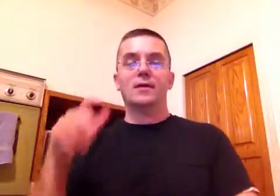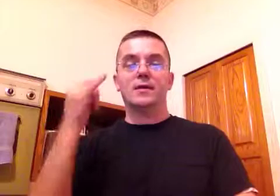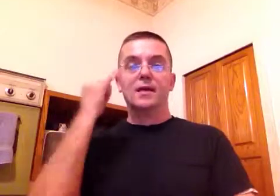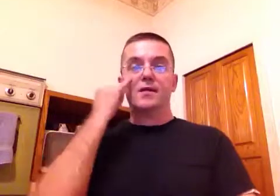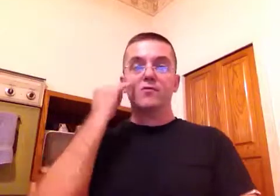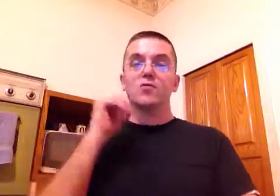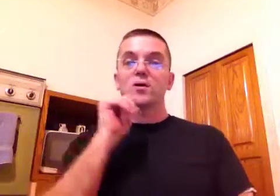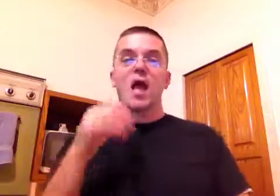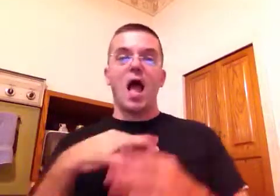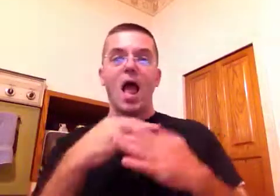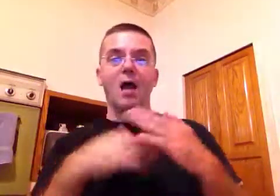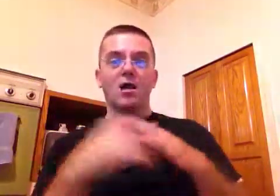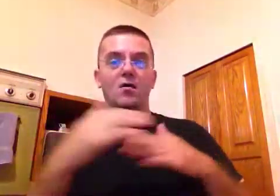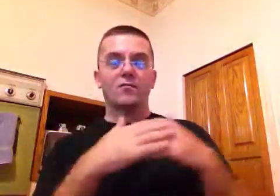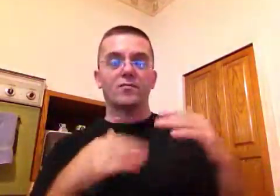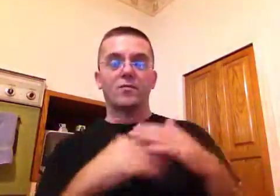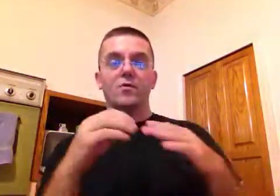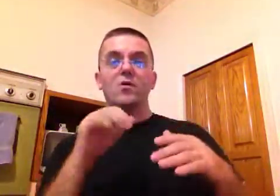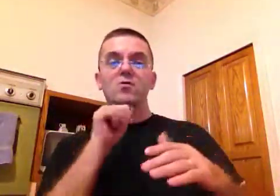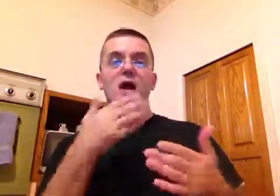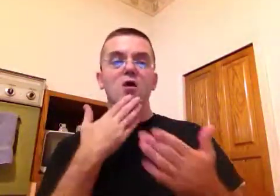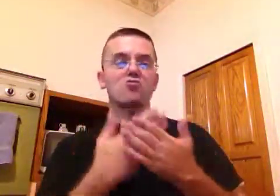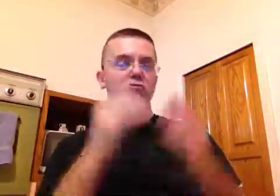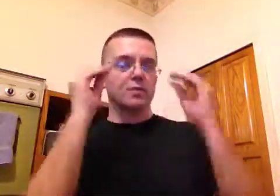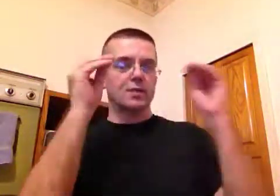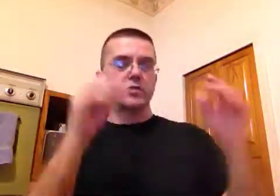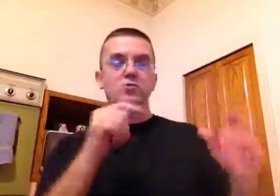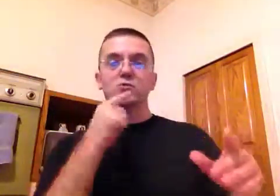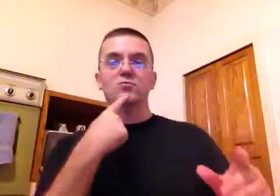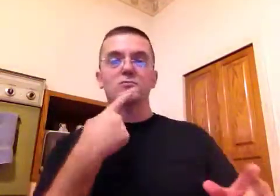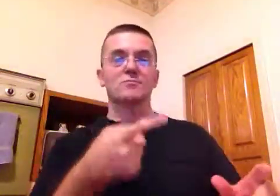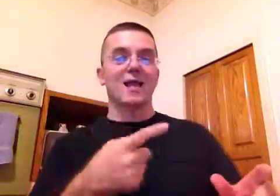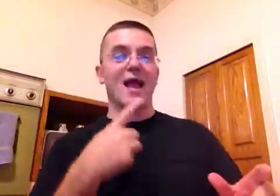understand it, don't buy it. Don't do it because I said do it. Okay. Look,